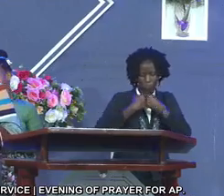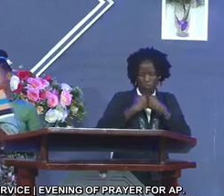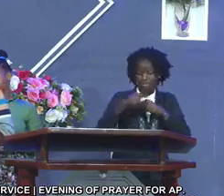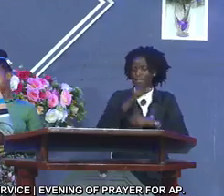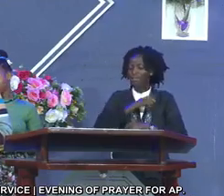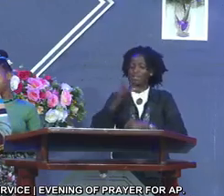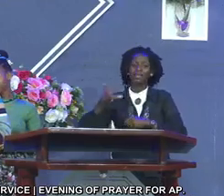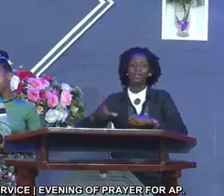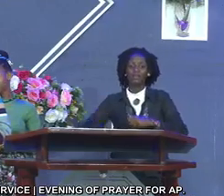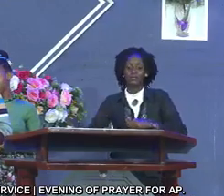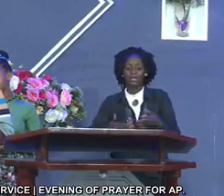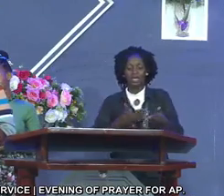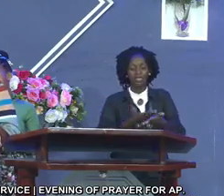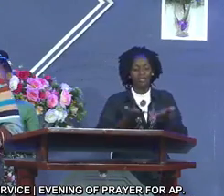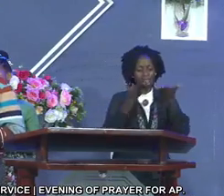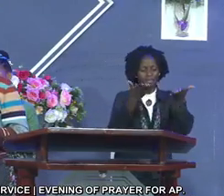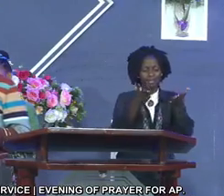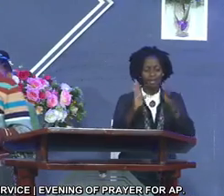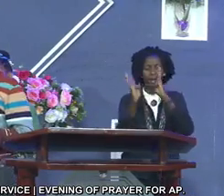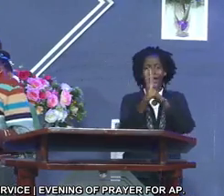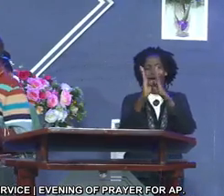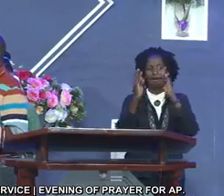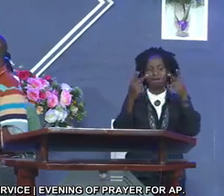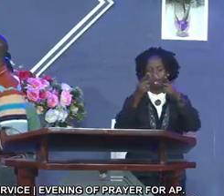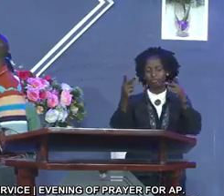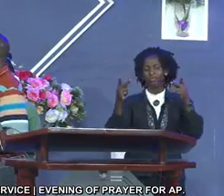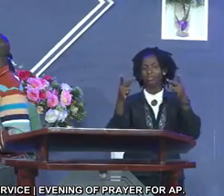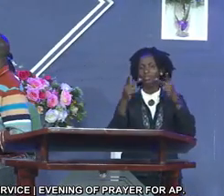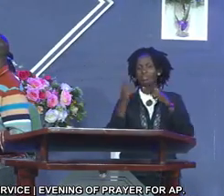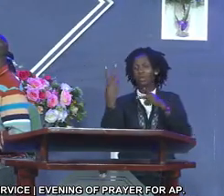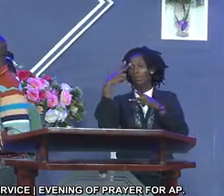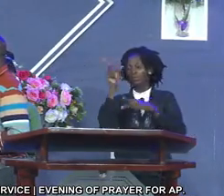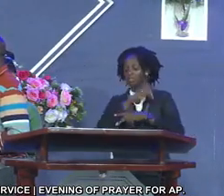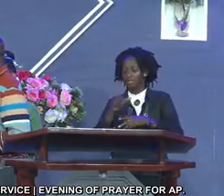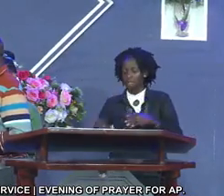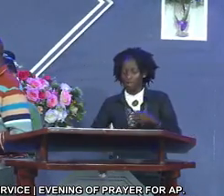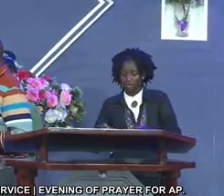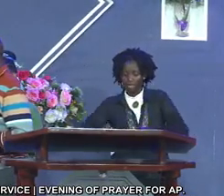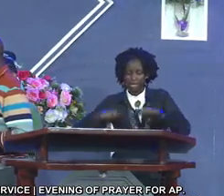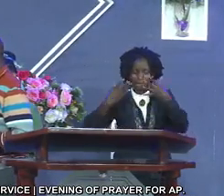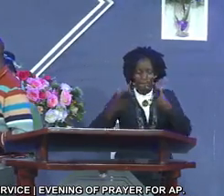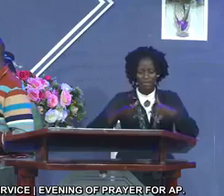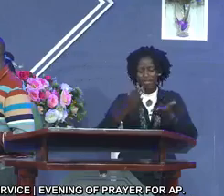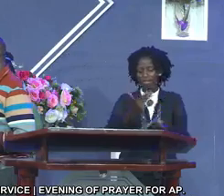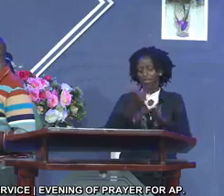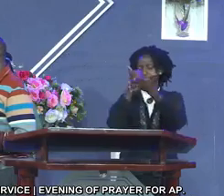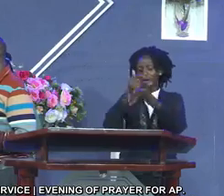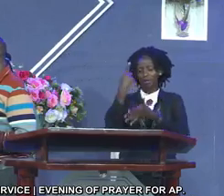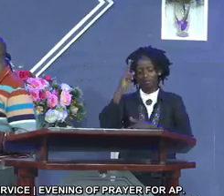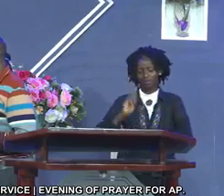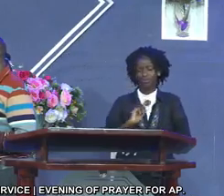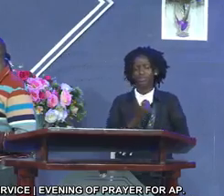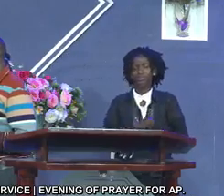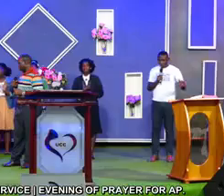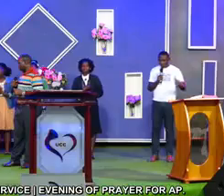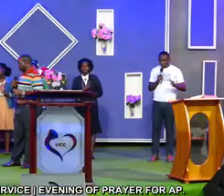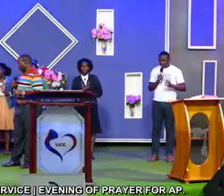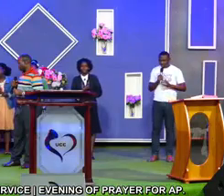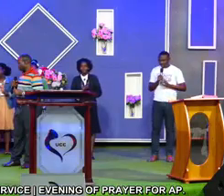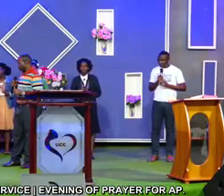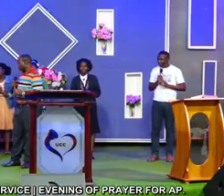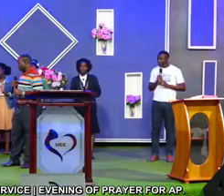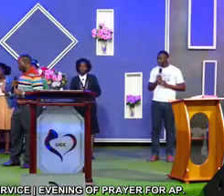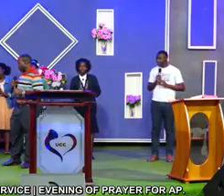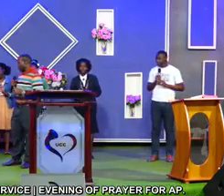ateka obuddukiro. The challenges. Tulabenga mukama ja tekera obuddukiro. Lord has put there a way for